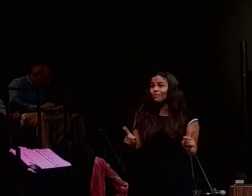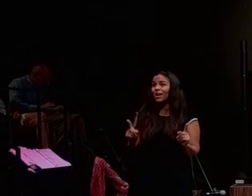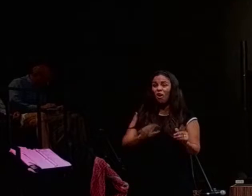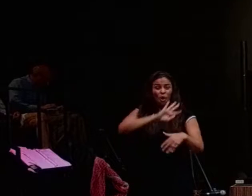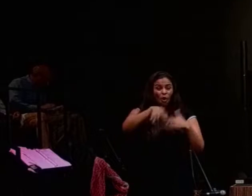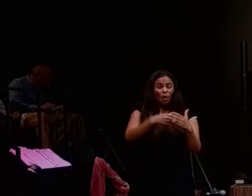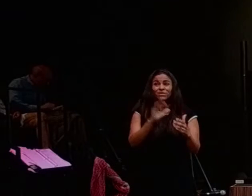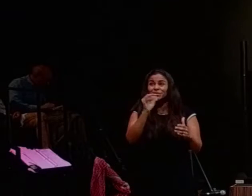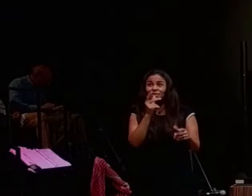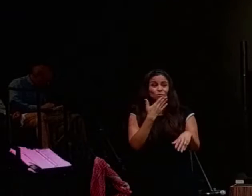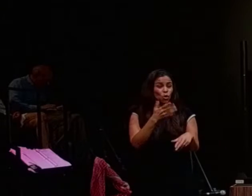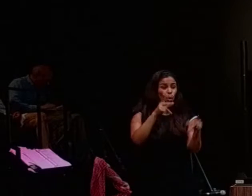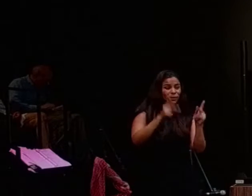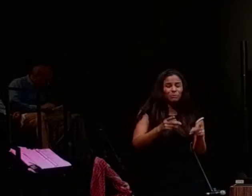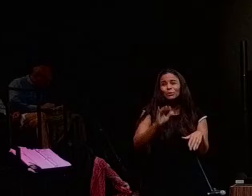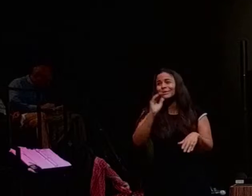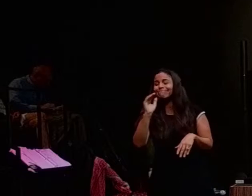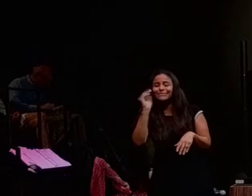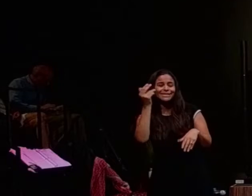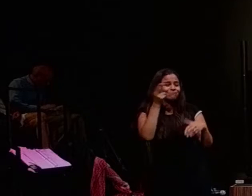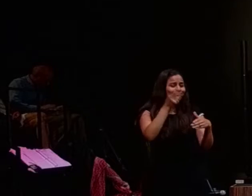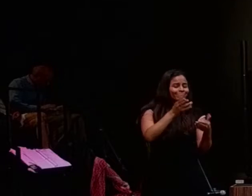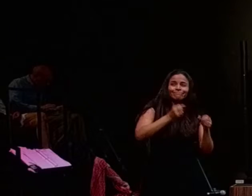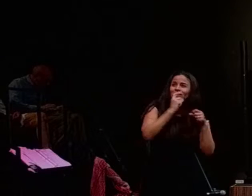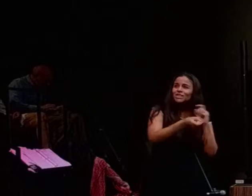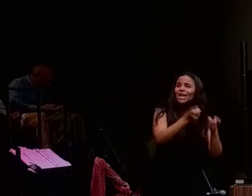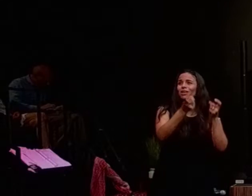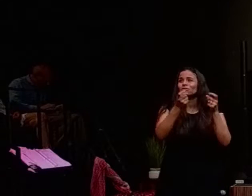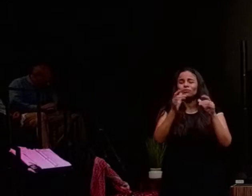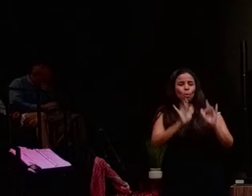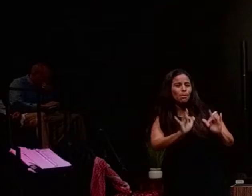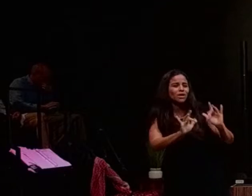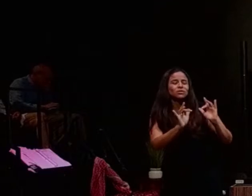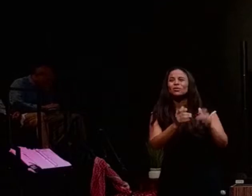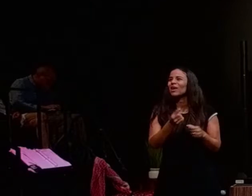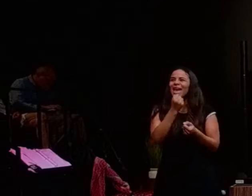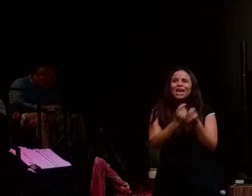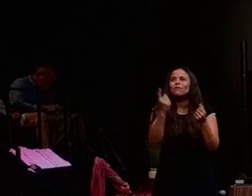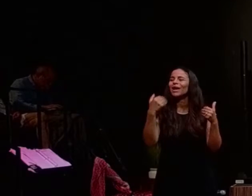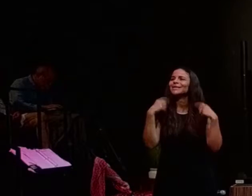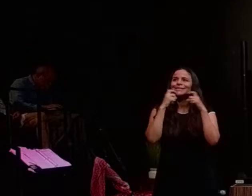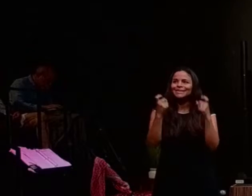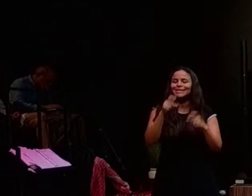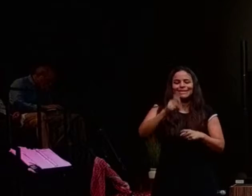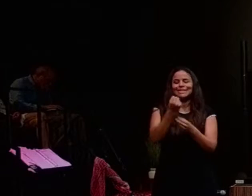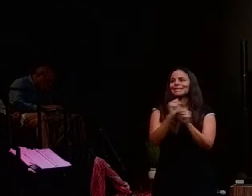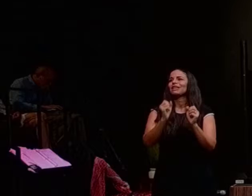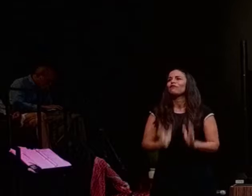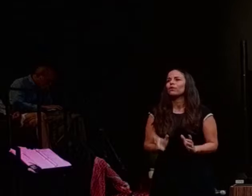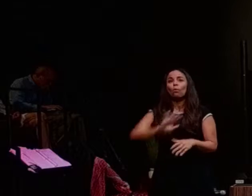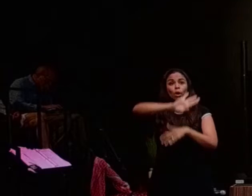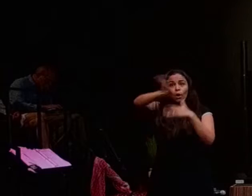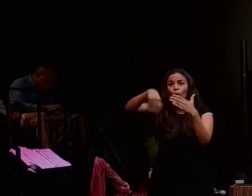those good people, though they may be nice and generous and compassionate, everybody has their sin. Everybody falls short, and everybody needs a Savior. All of us in this